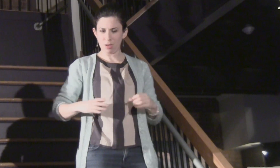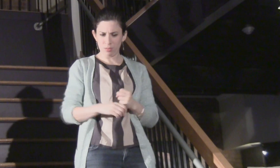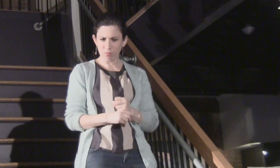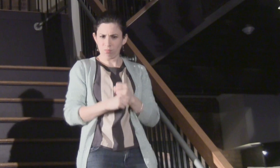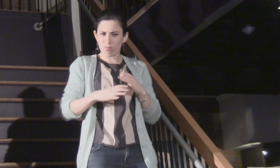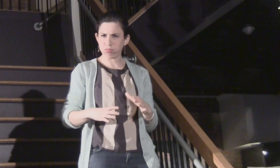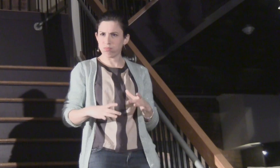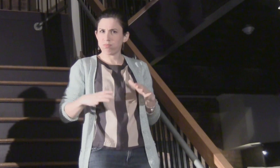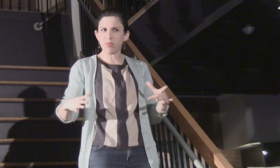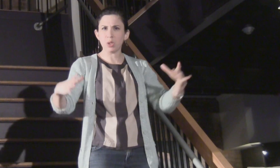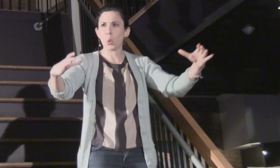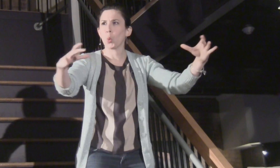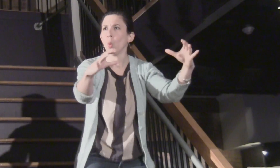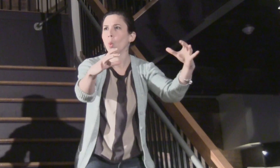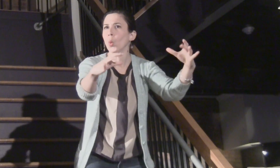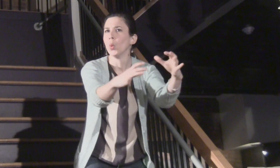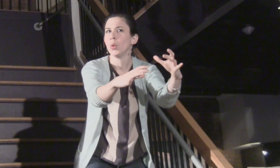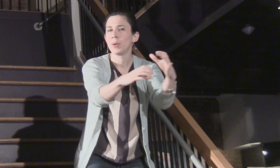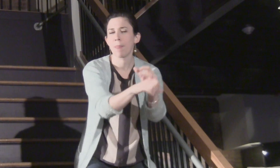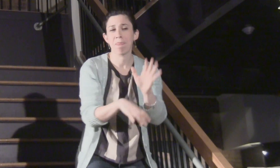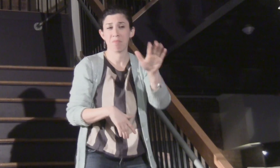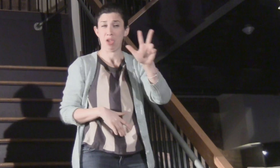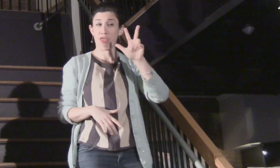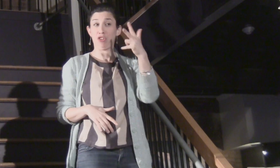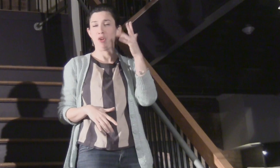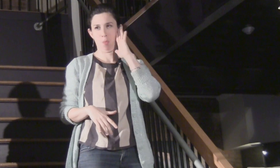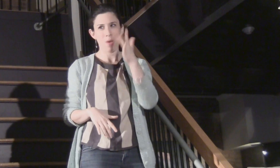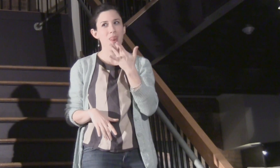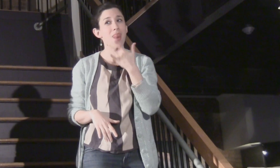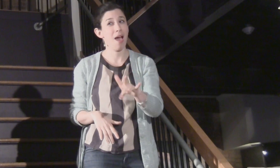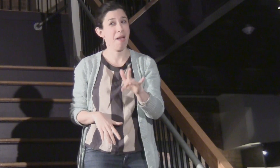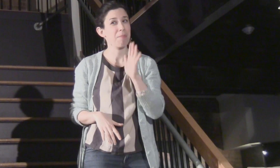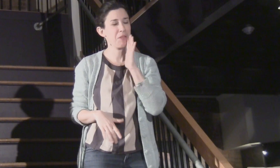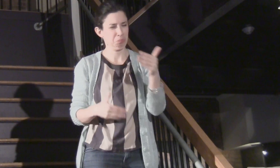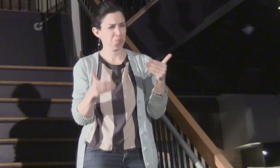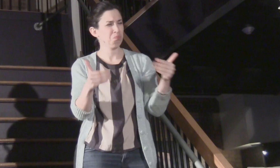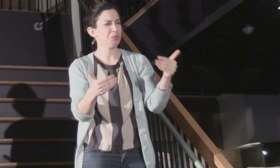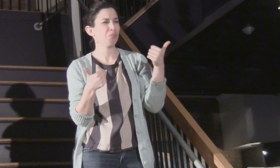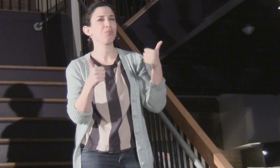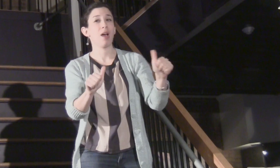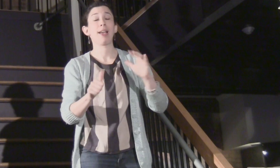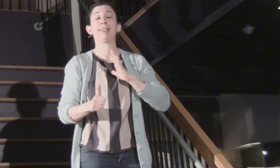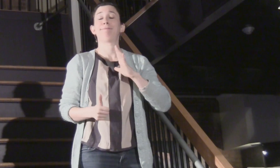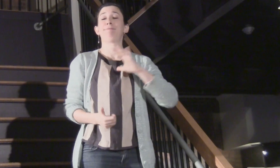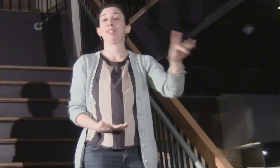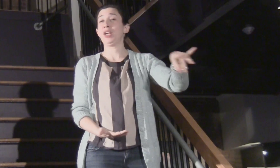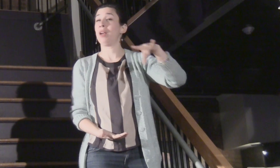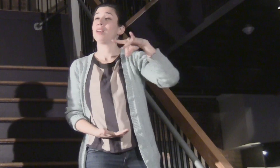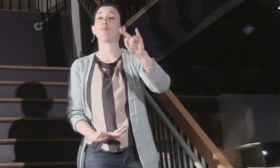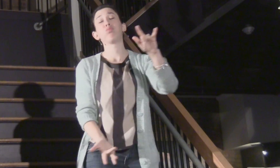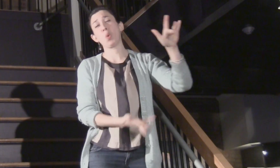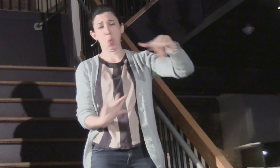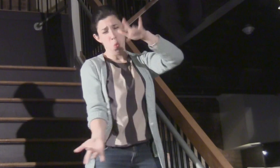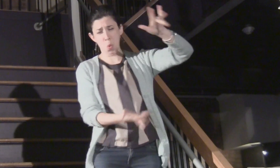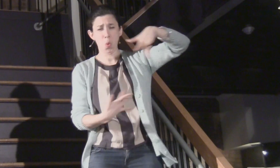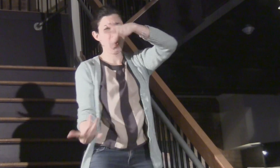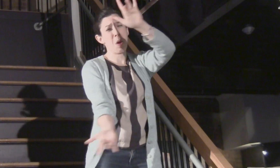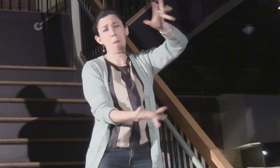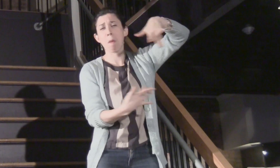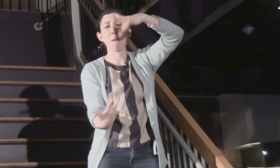me. So his pile, Herschel's pile, kept growing. And the third one was lucky. He says, okay, I'm going to spin and be lucky.